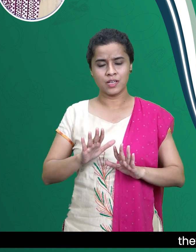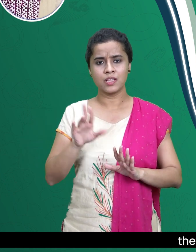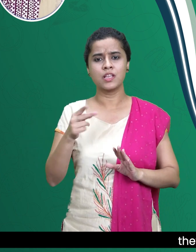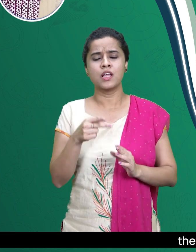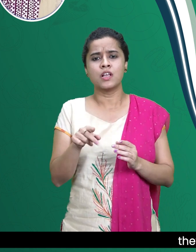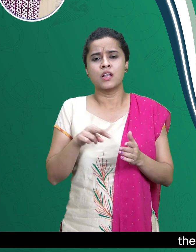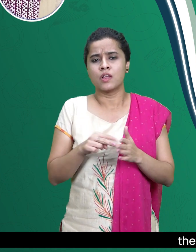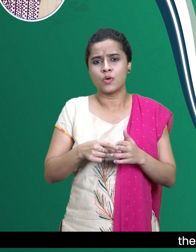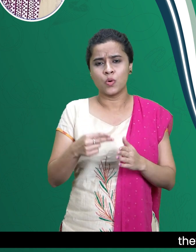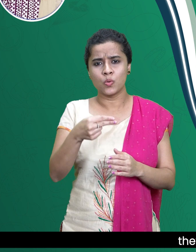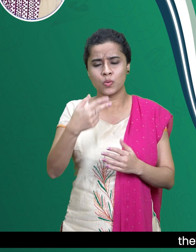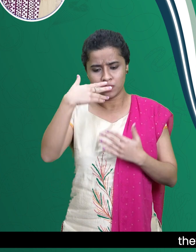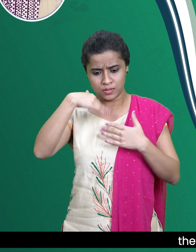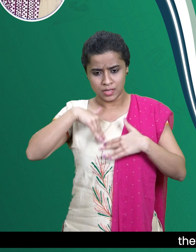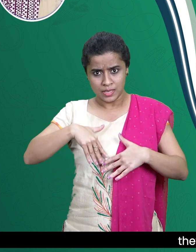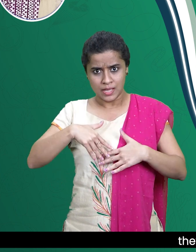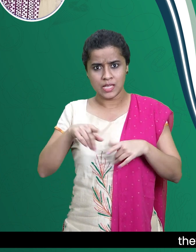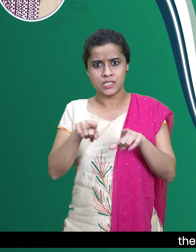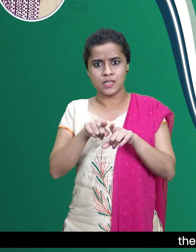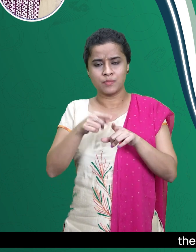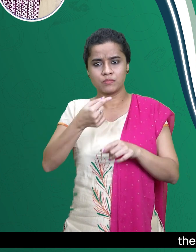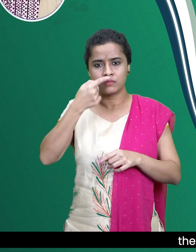likely to go to the lungs.